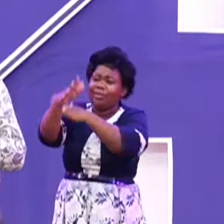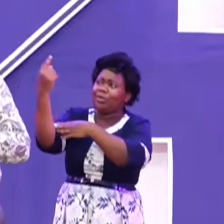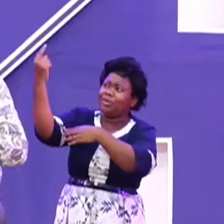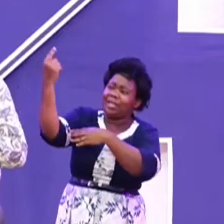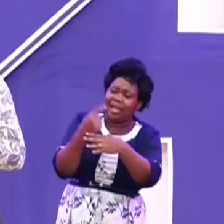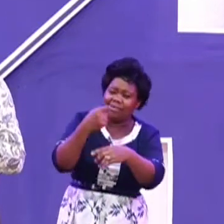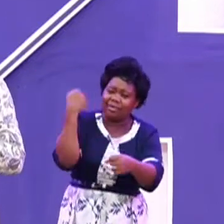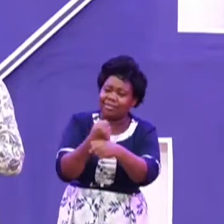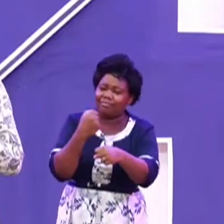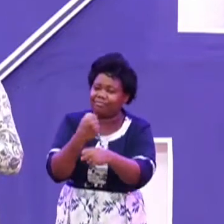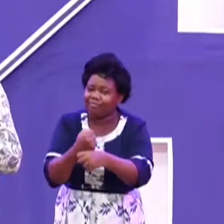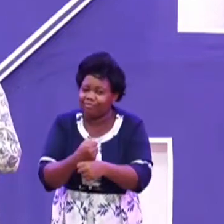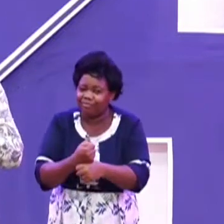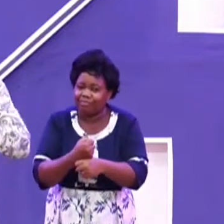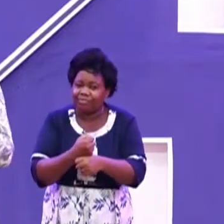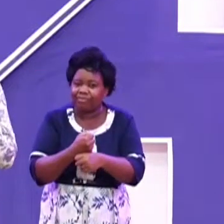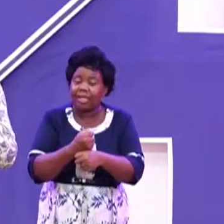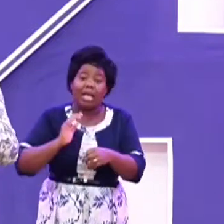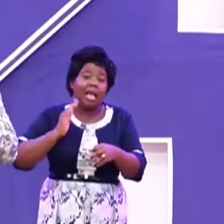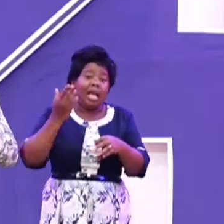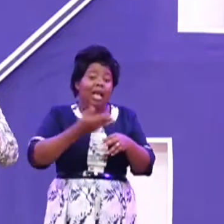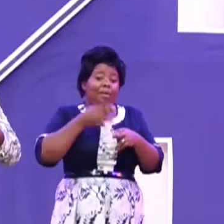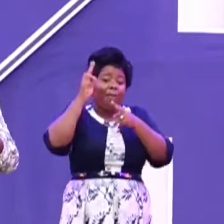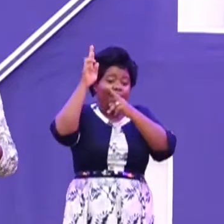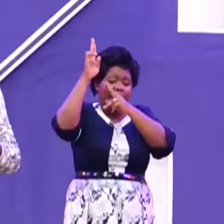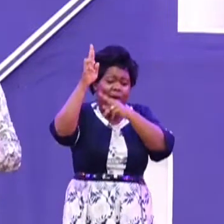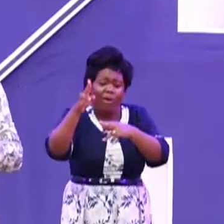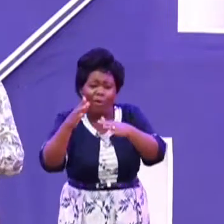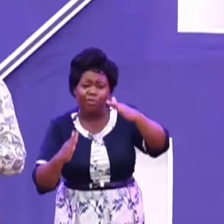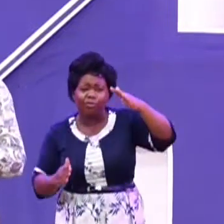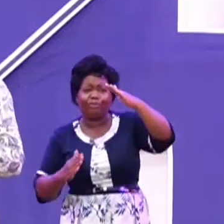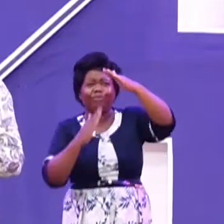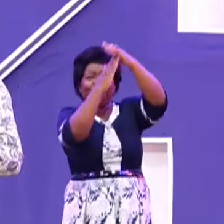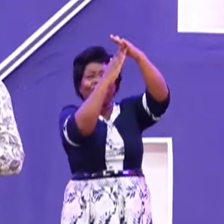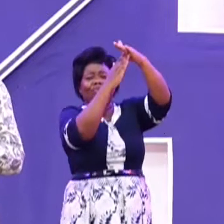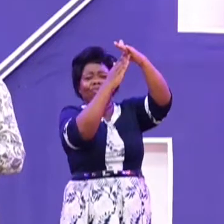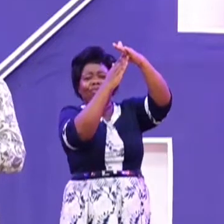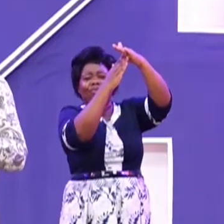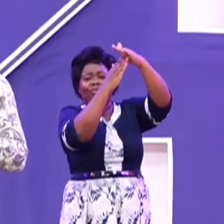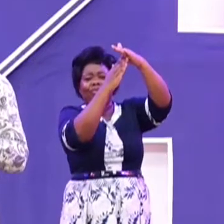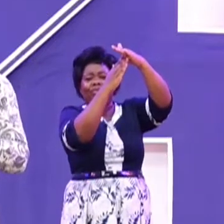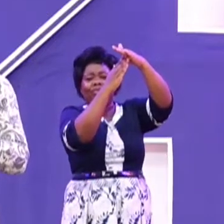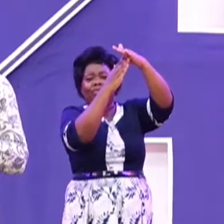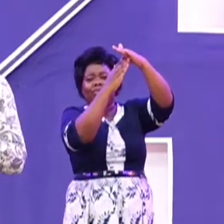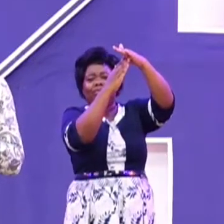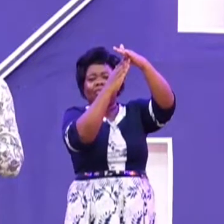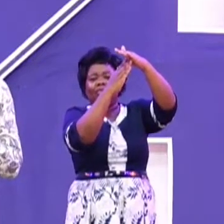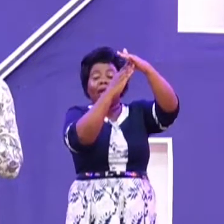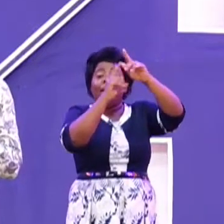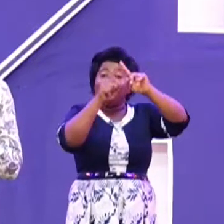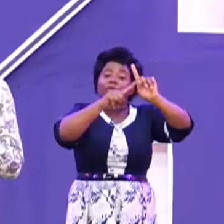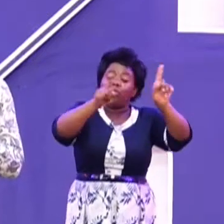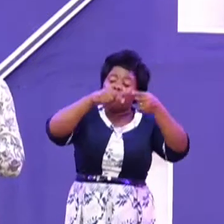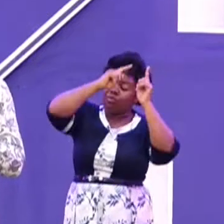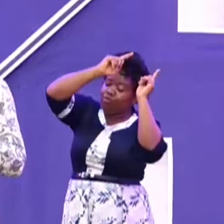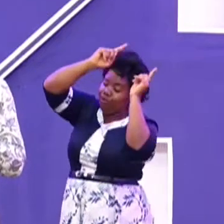for us. Mukama najja natukolera. Our hope is at the peak. Okusubira kwaffe kuli eri ku ntikko. We've neglected